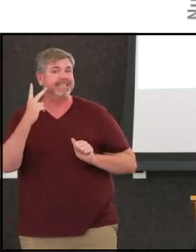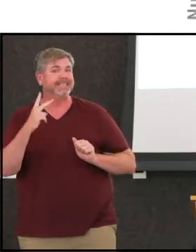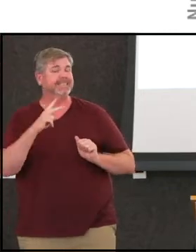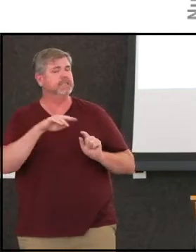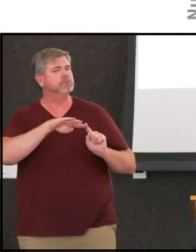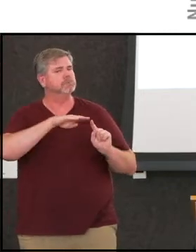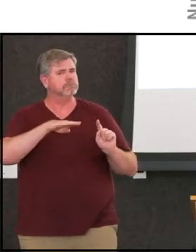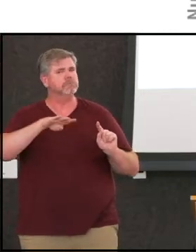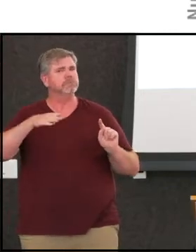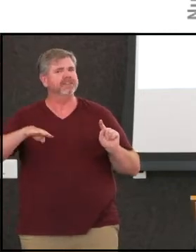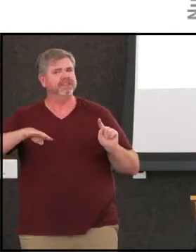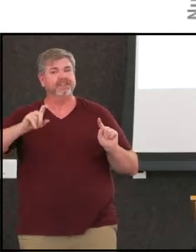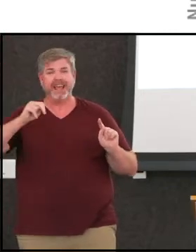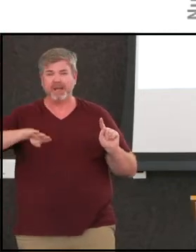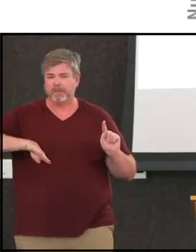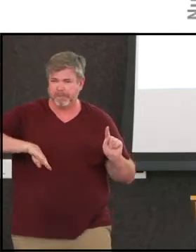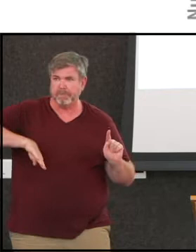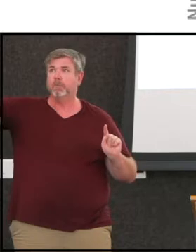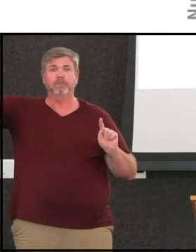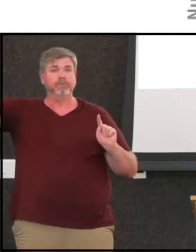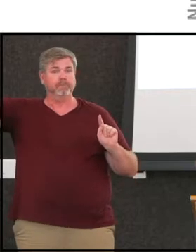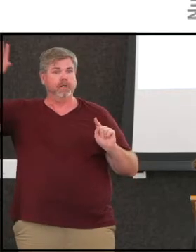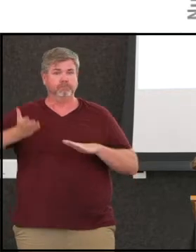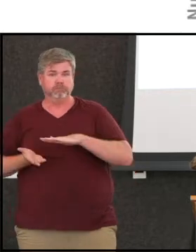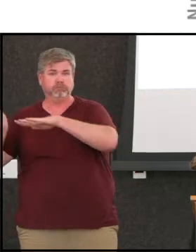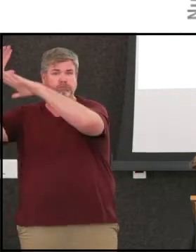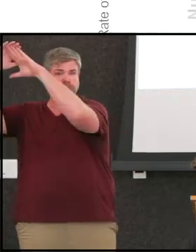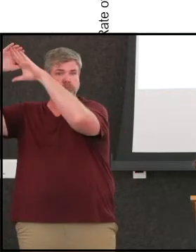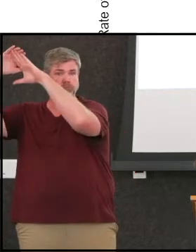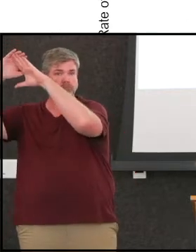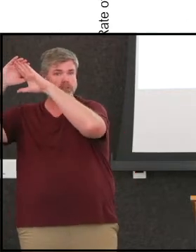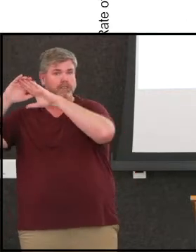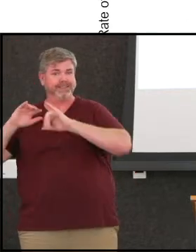were in 2015 to this time now. Next.